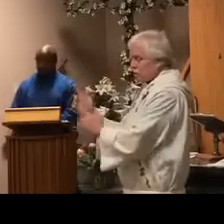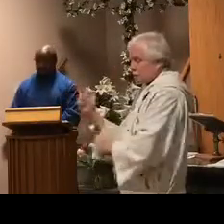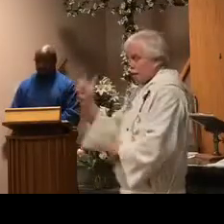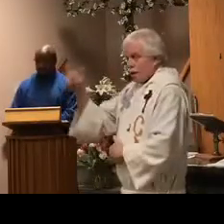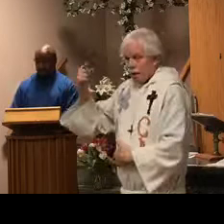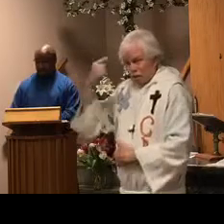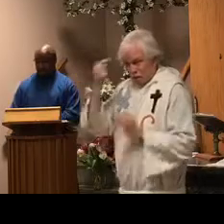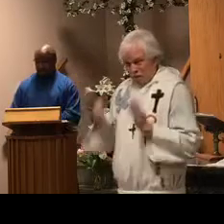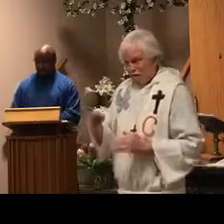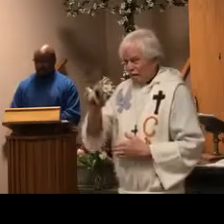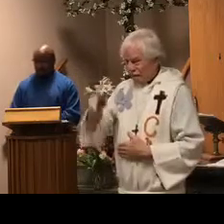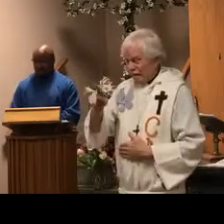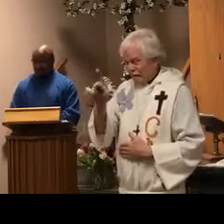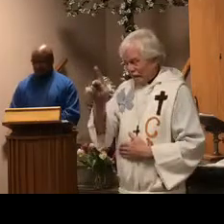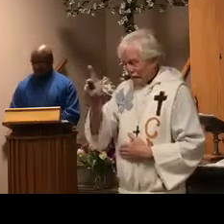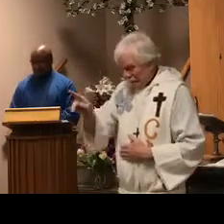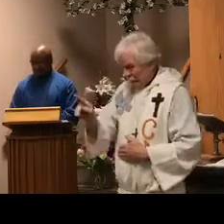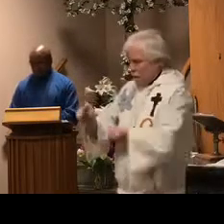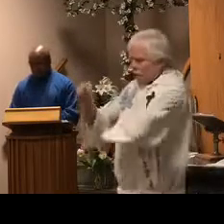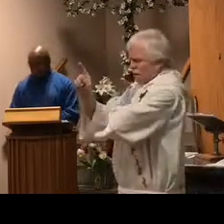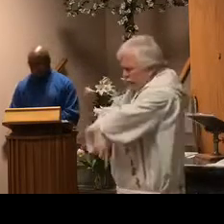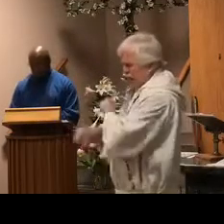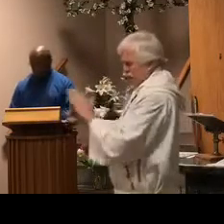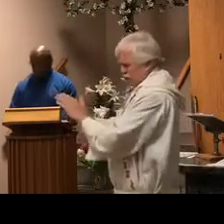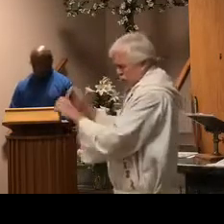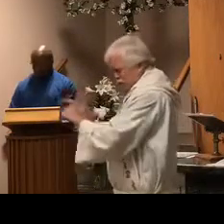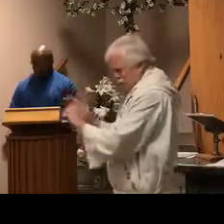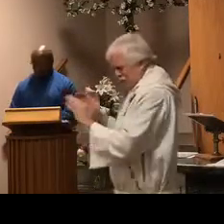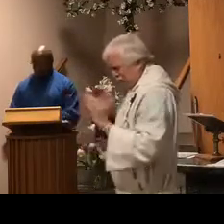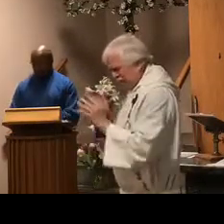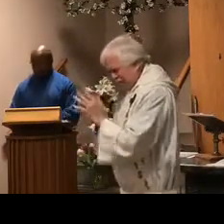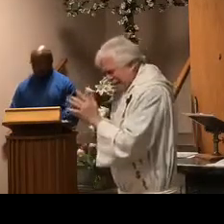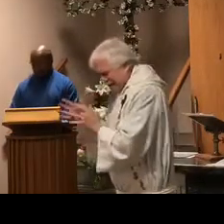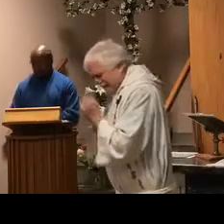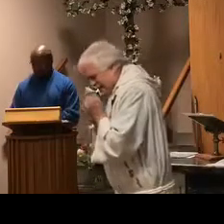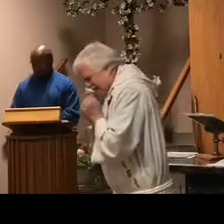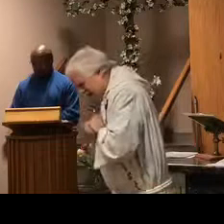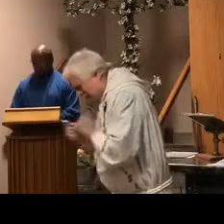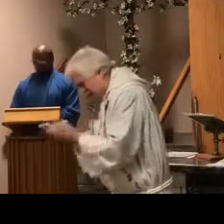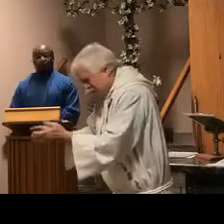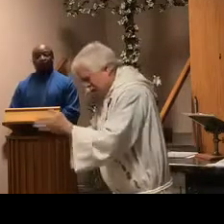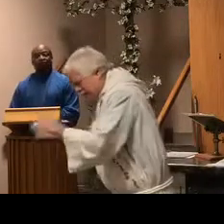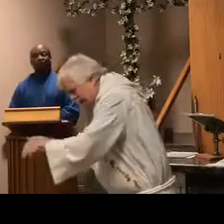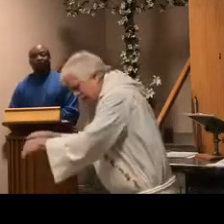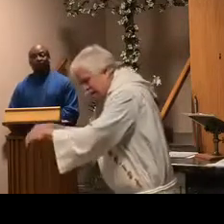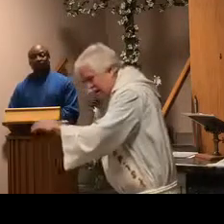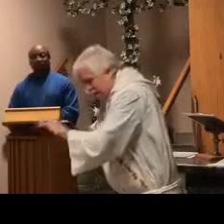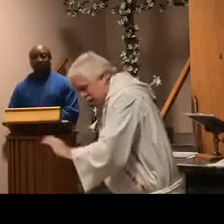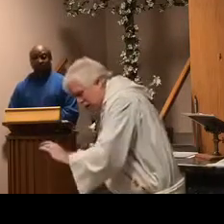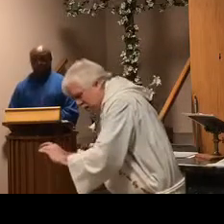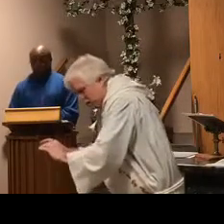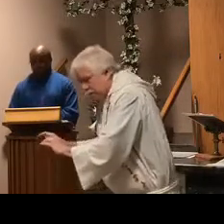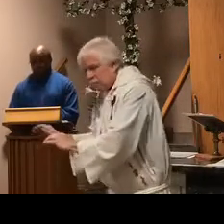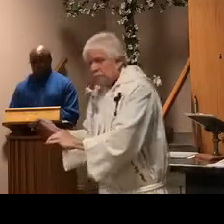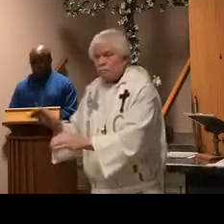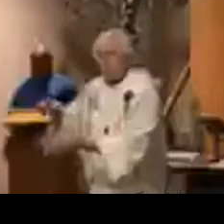Jesus. It happened later that Governor Pontius Pilate punished Jesus by crucifying him. Jesus suffered,